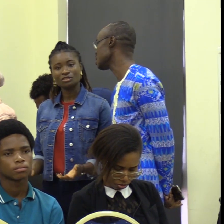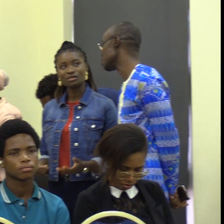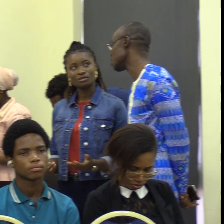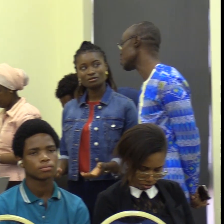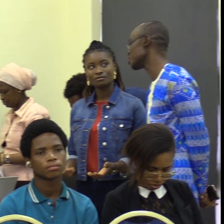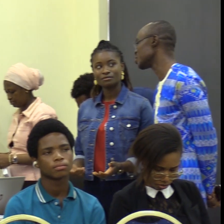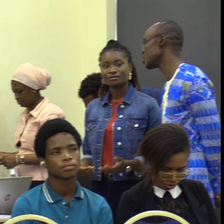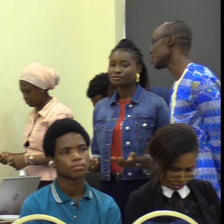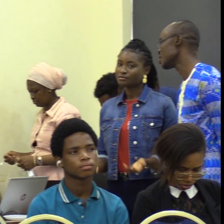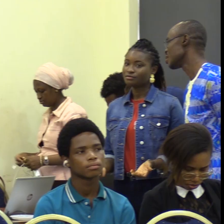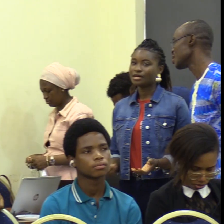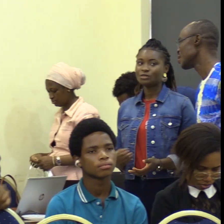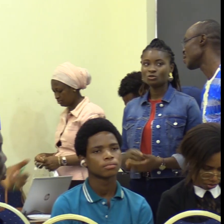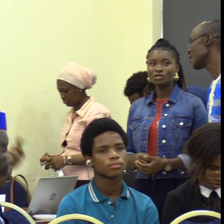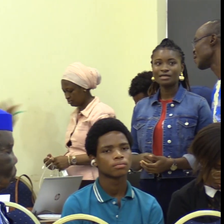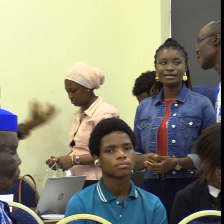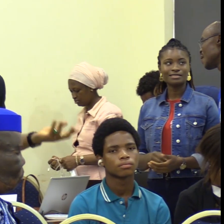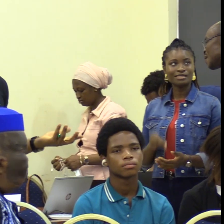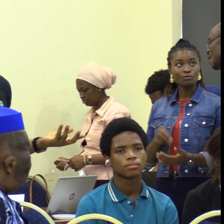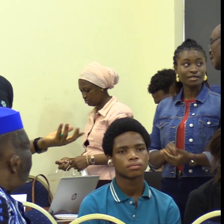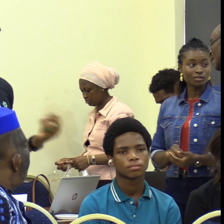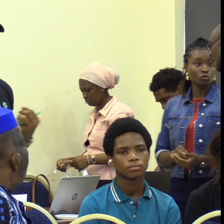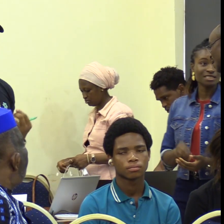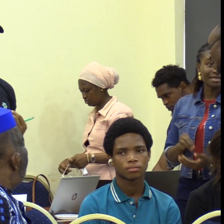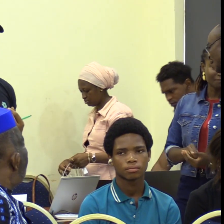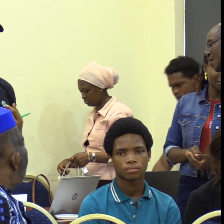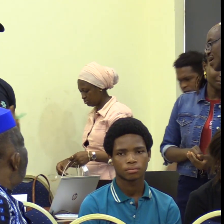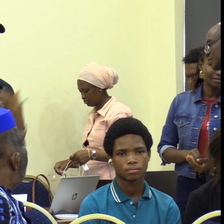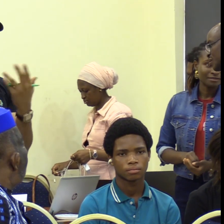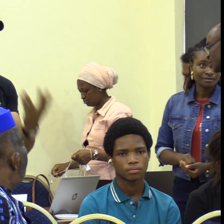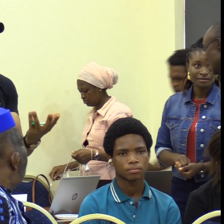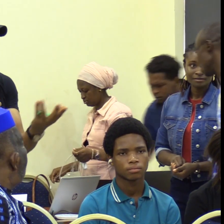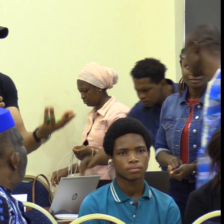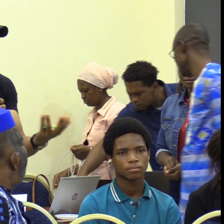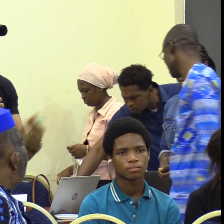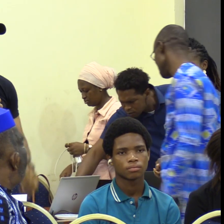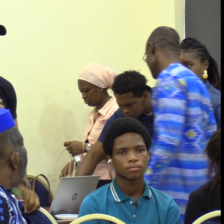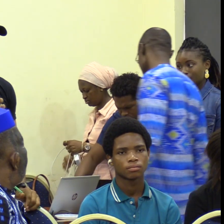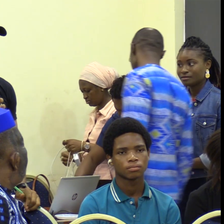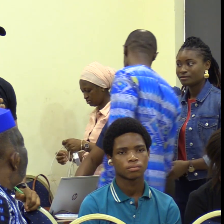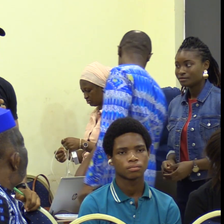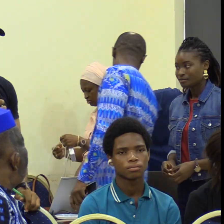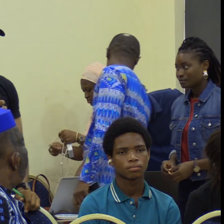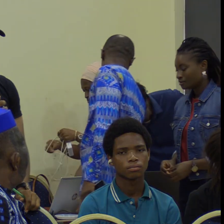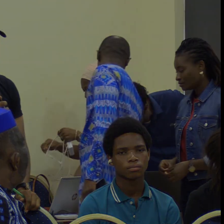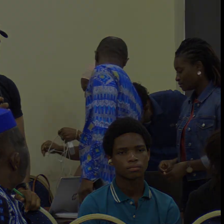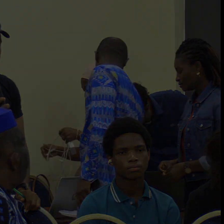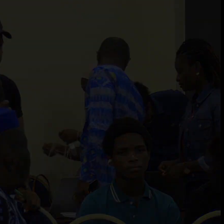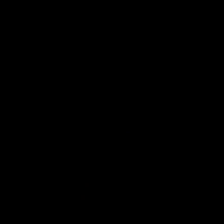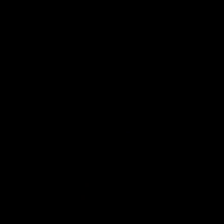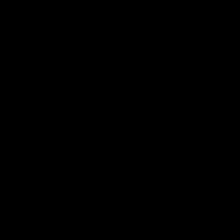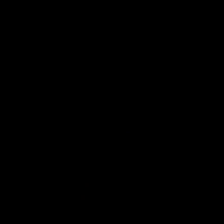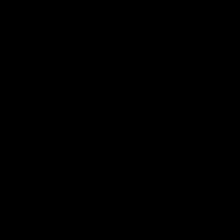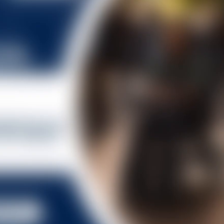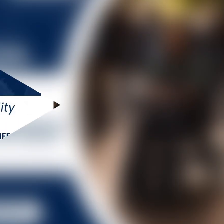unique benefit does it give you? For instance, I also use it, and maybe I don't have the experience that you have. Thank you.